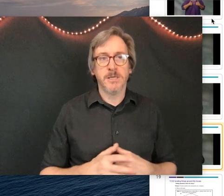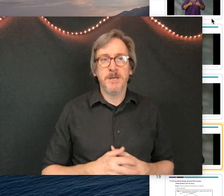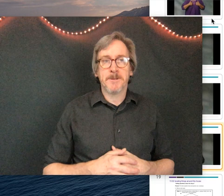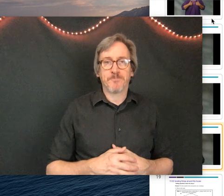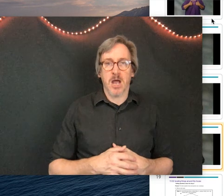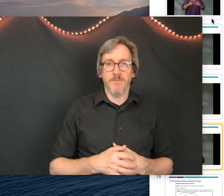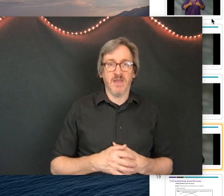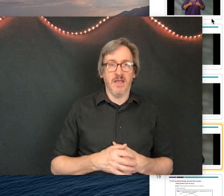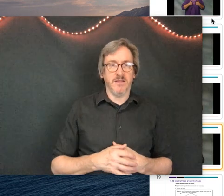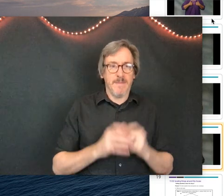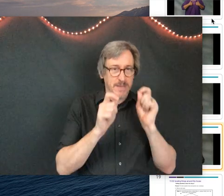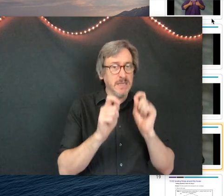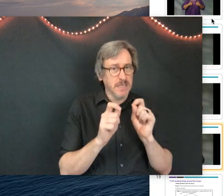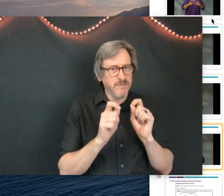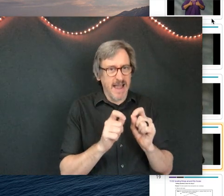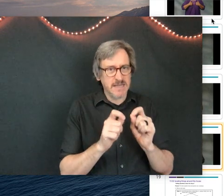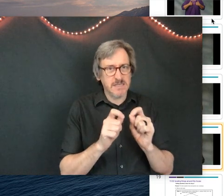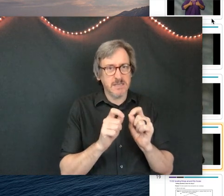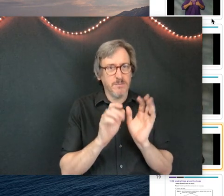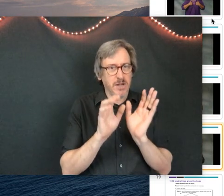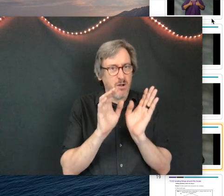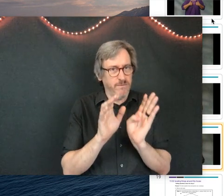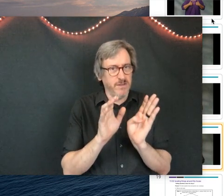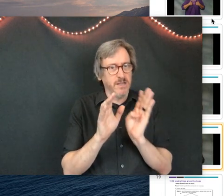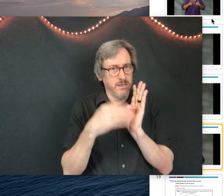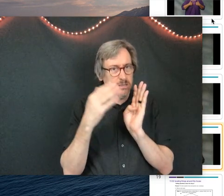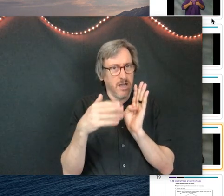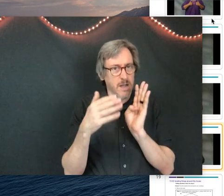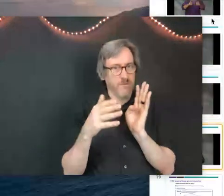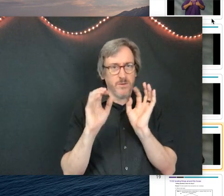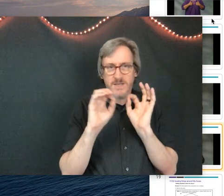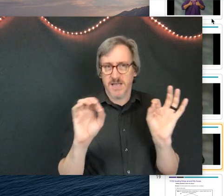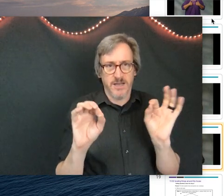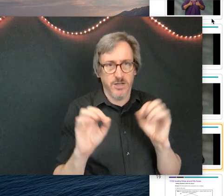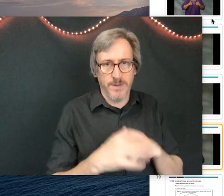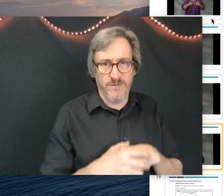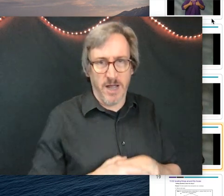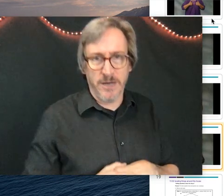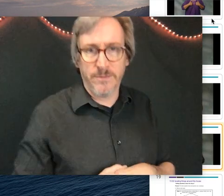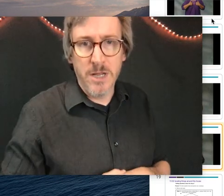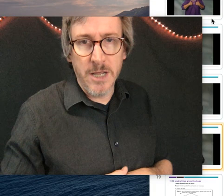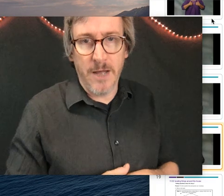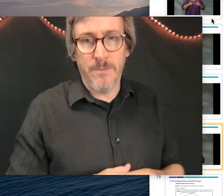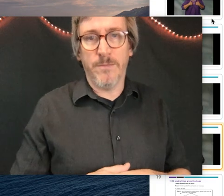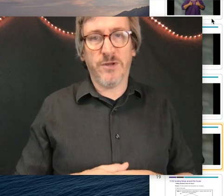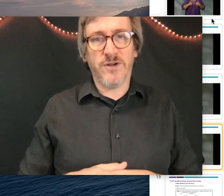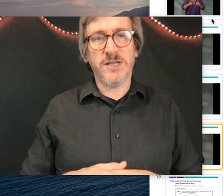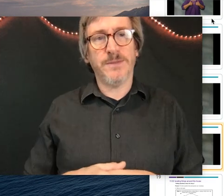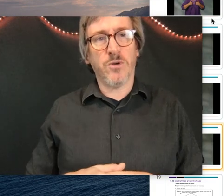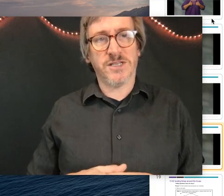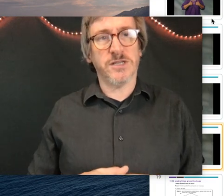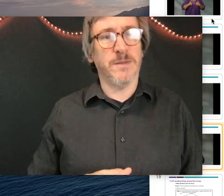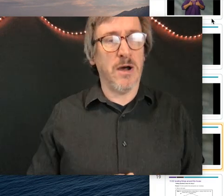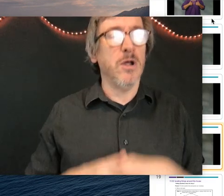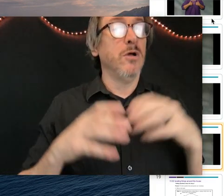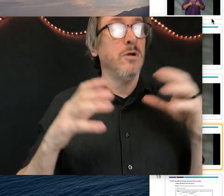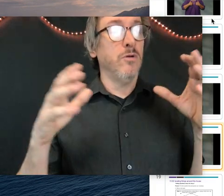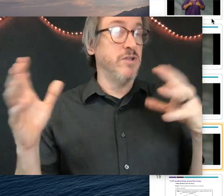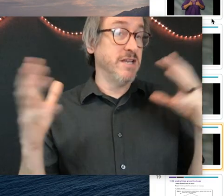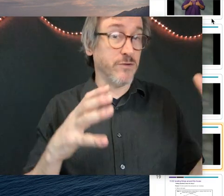questions. They may be a little fast, but hopefully a couple viewings and you'll be fine. But they're very simple questions